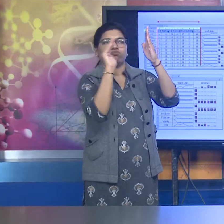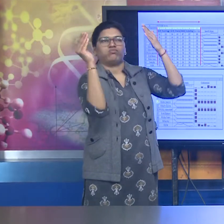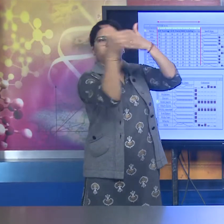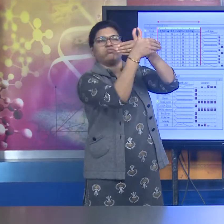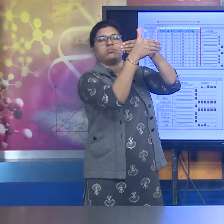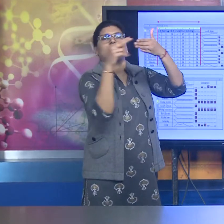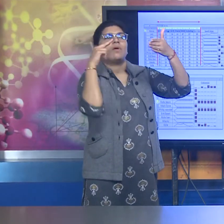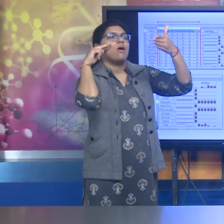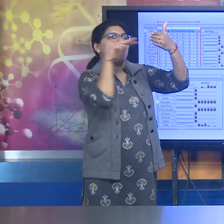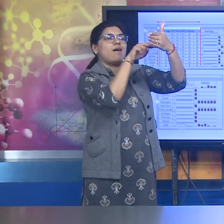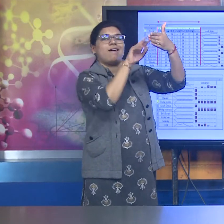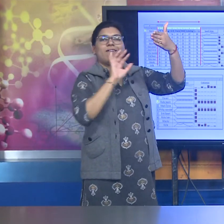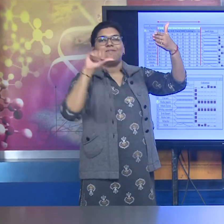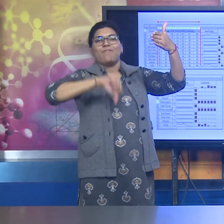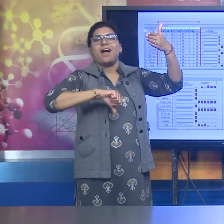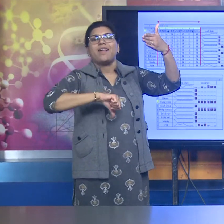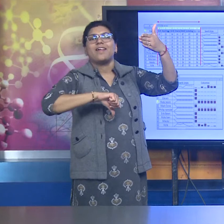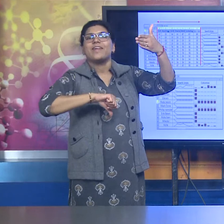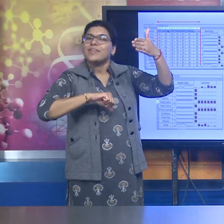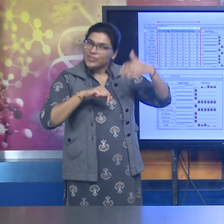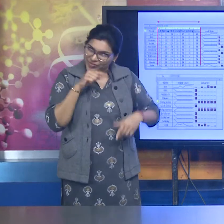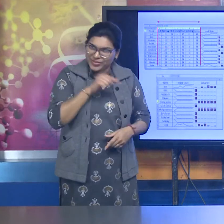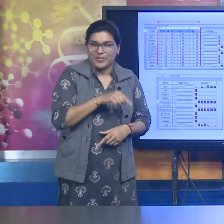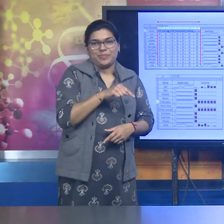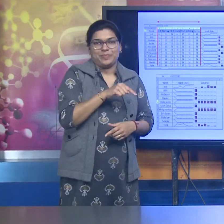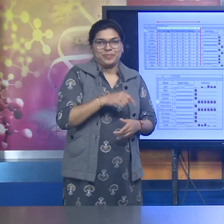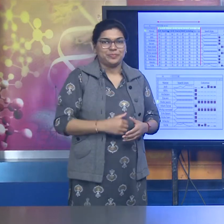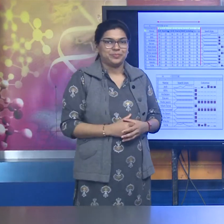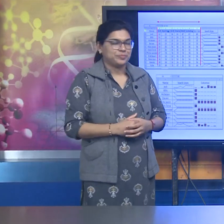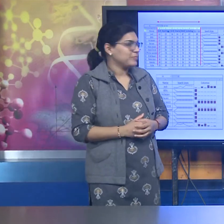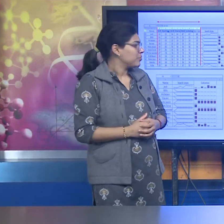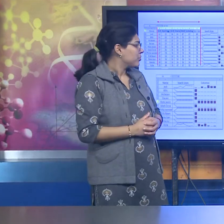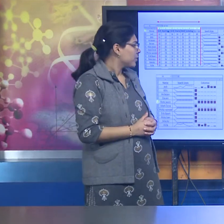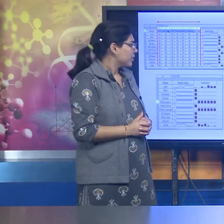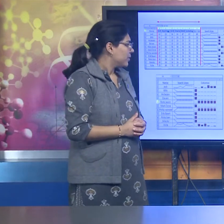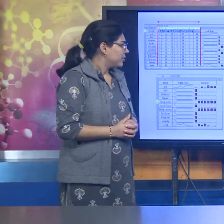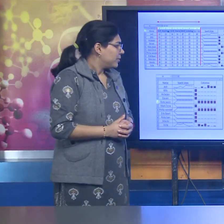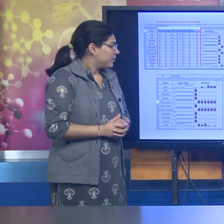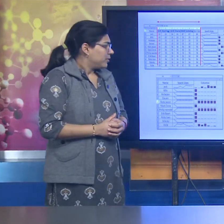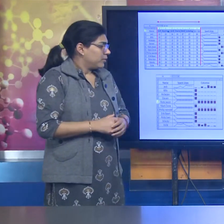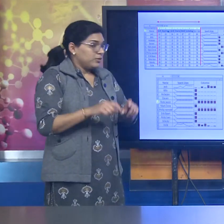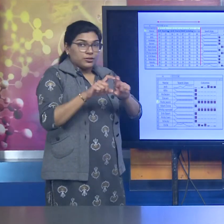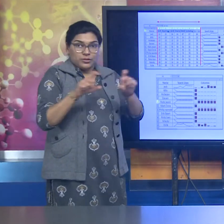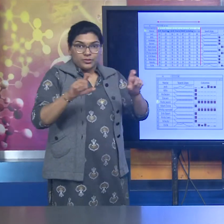It will not get deleted, it will be on same place, but it just get hide.